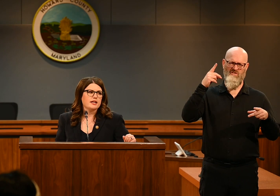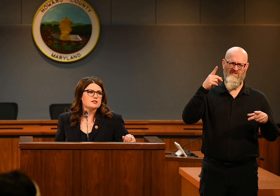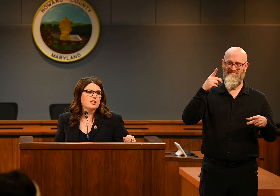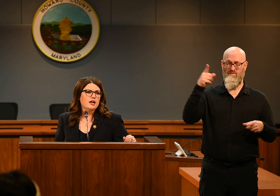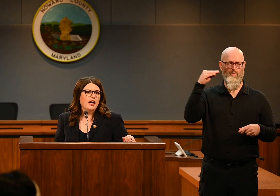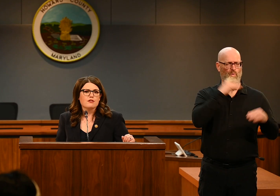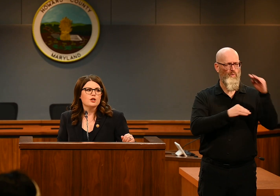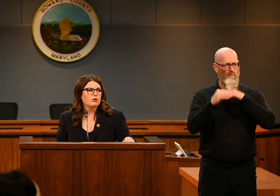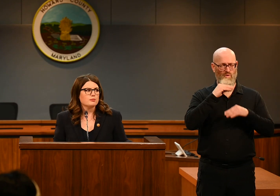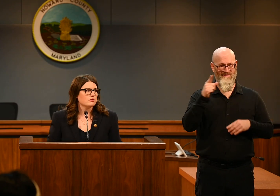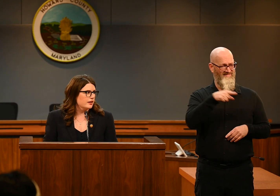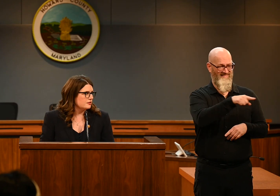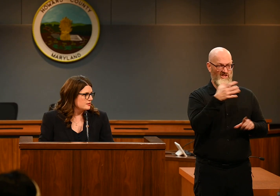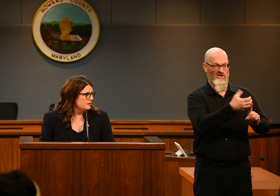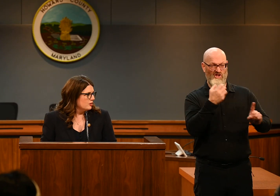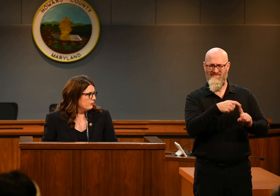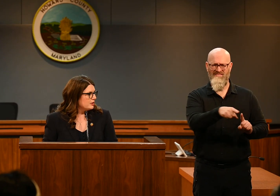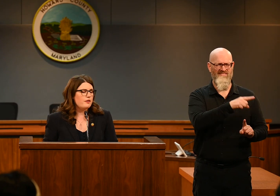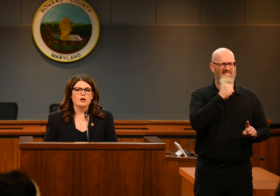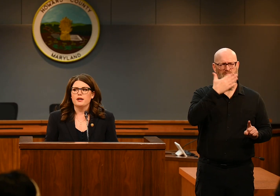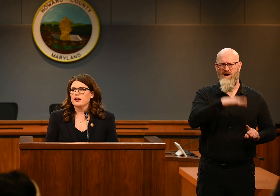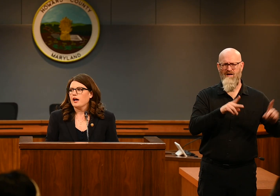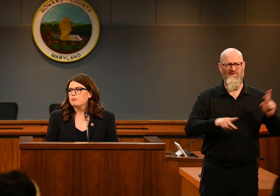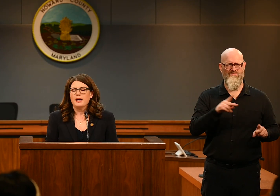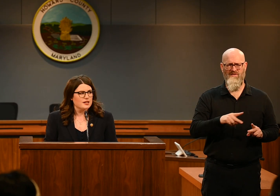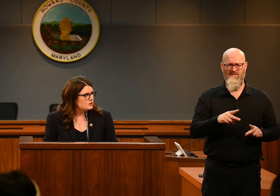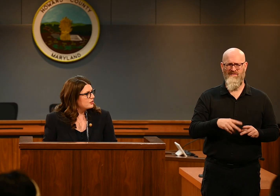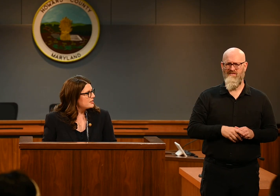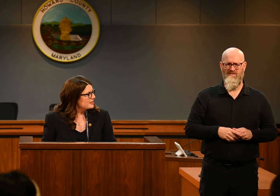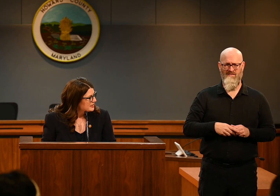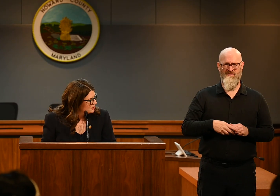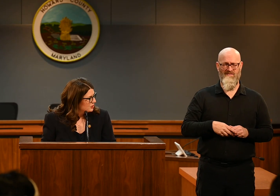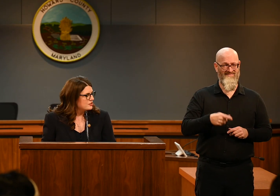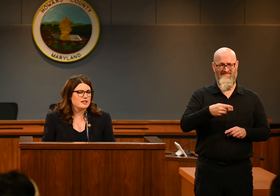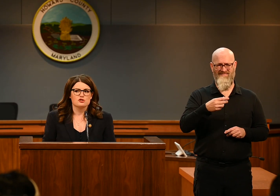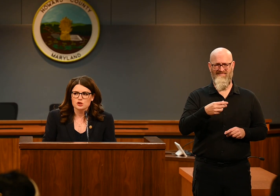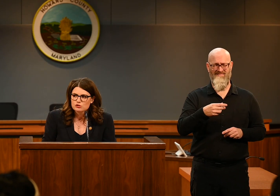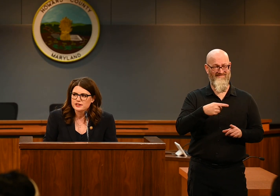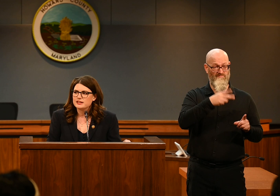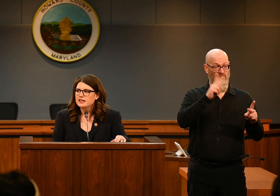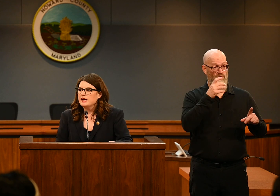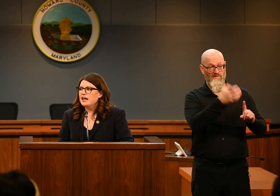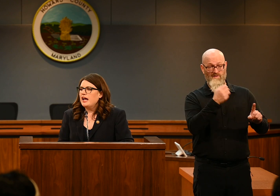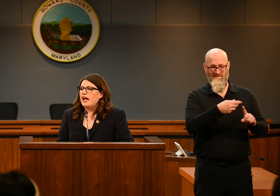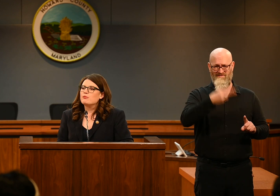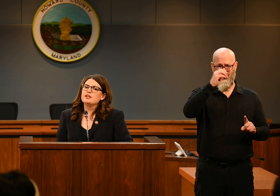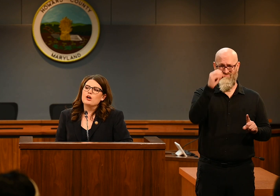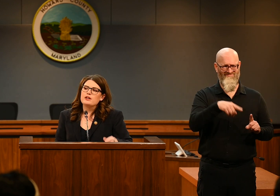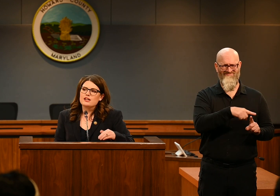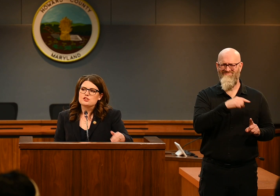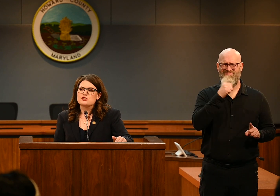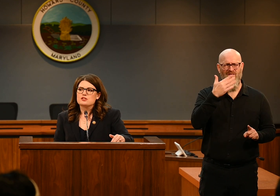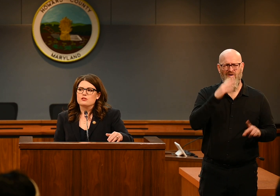being detained have no criminal records. We know they are picking up pastors and teachers and children. And